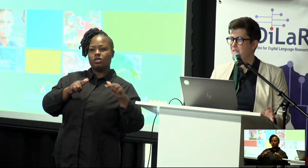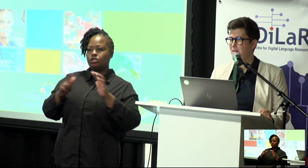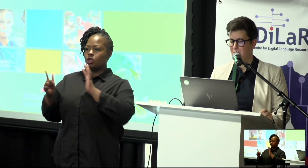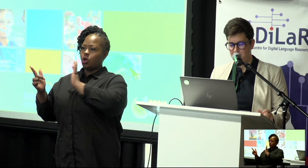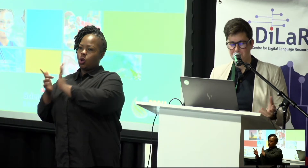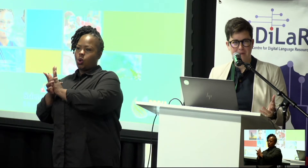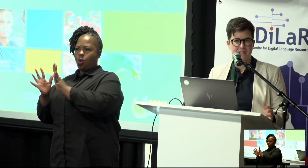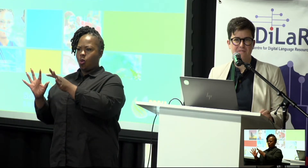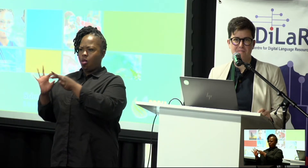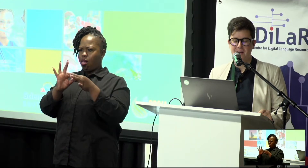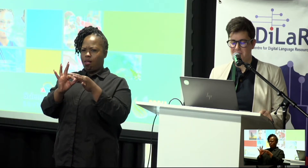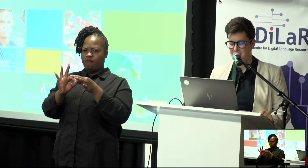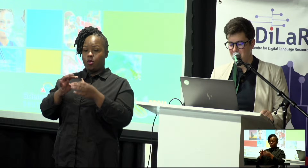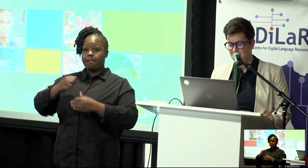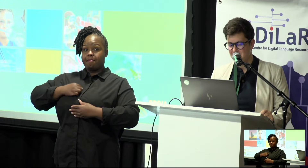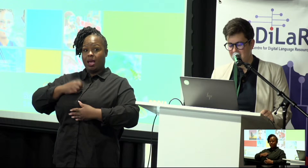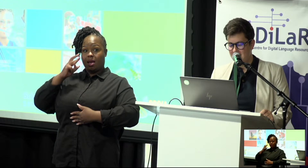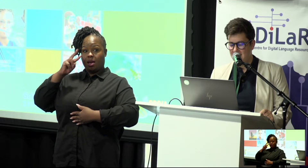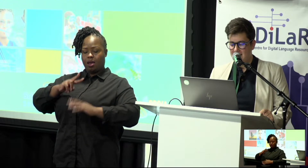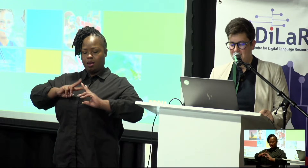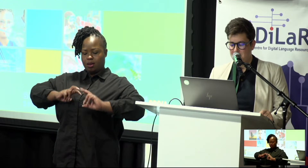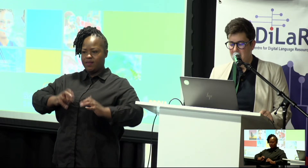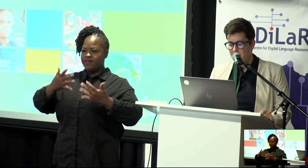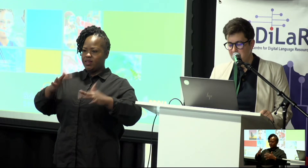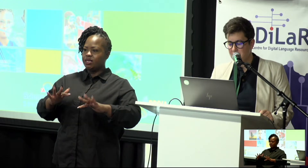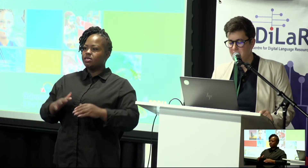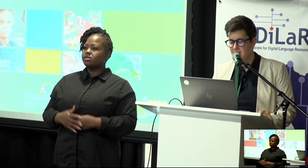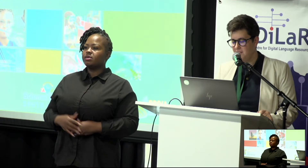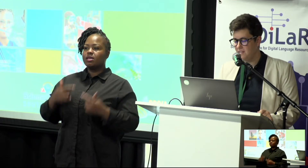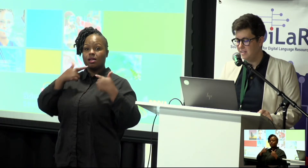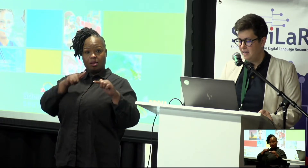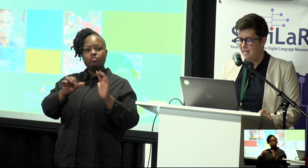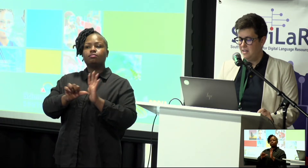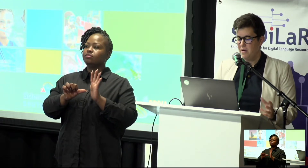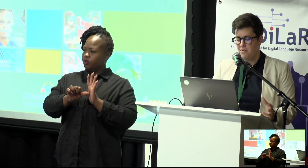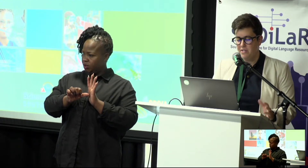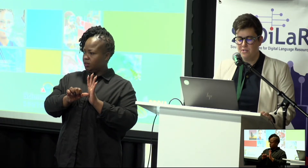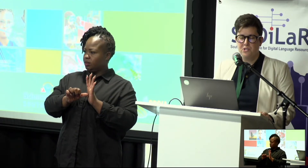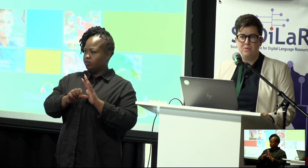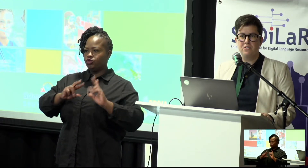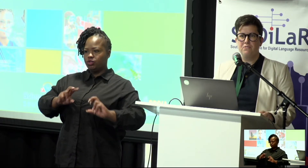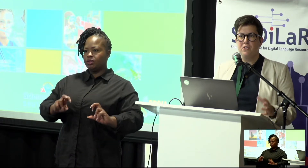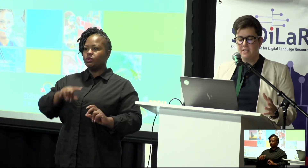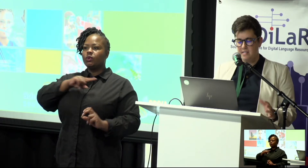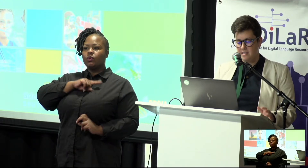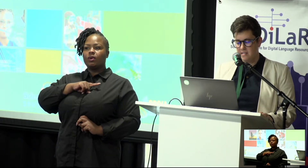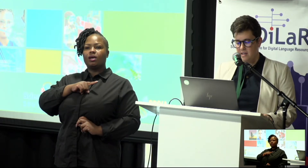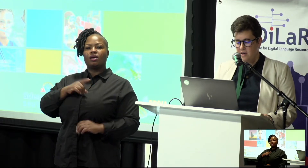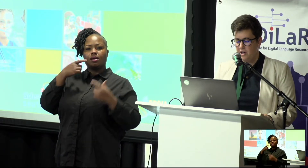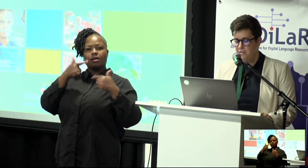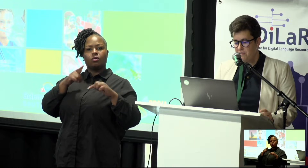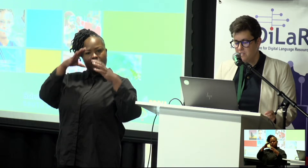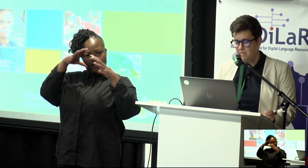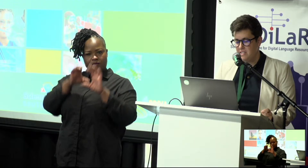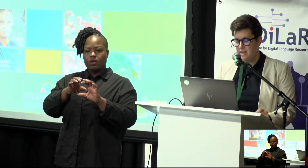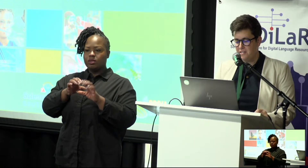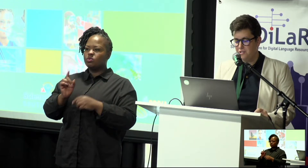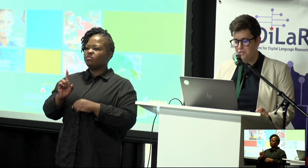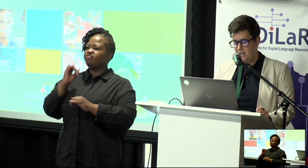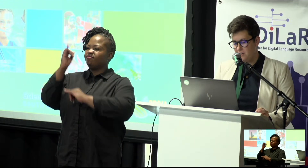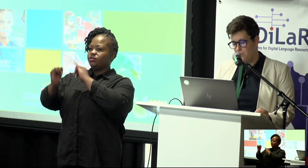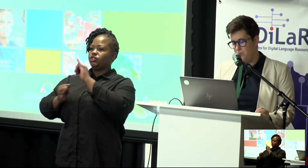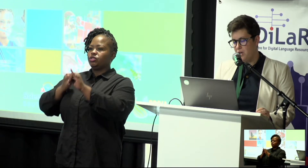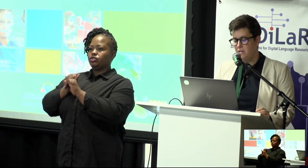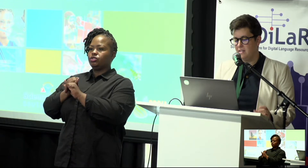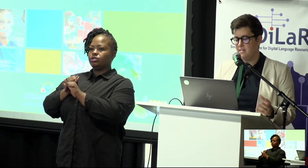from my perspective and my research. Language is critical in my research, which focuses on a field of